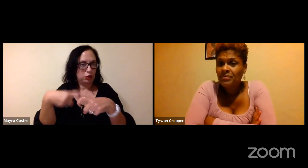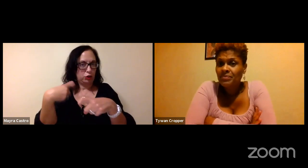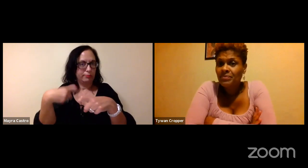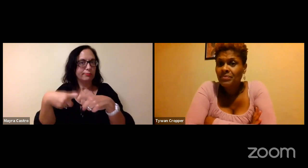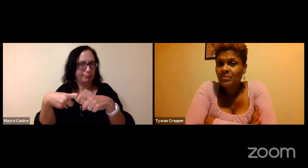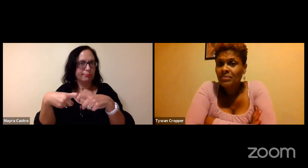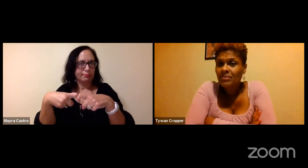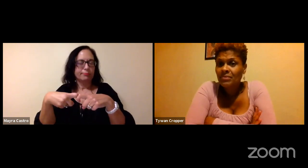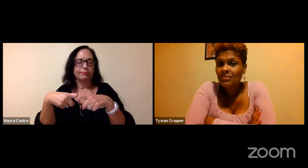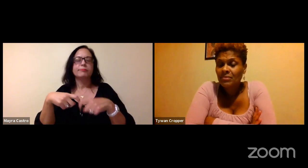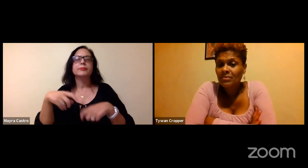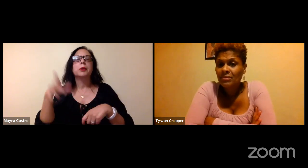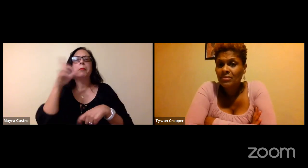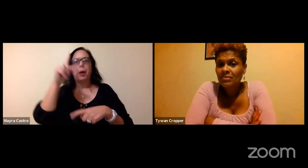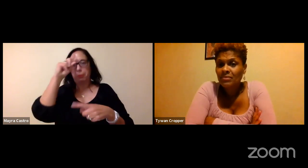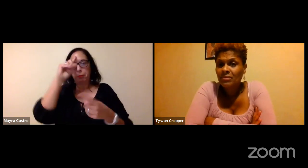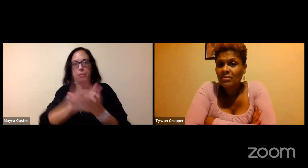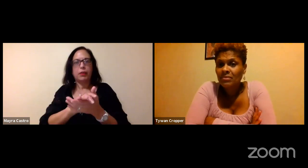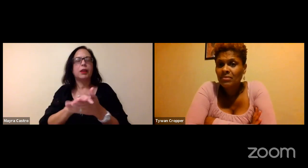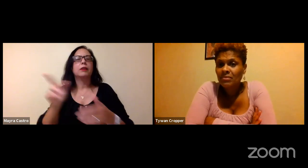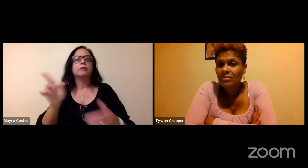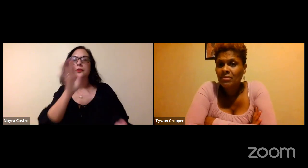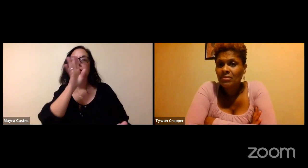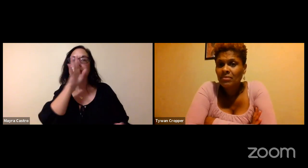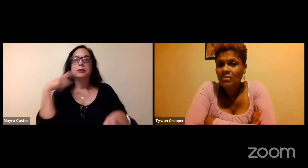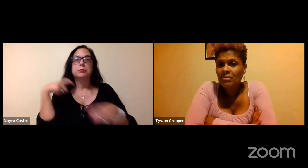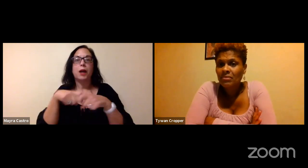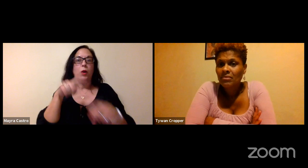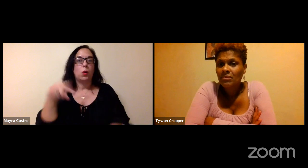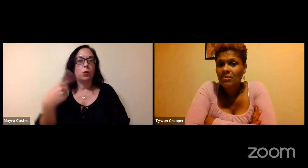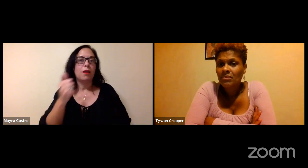Mom and Dad spoke Spanish.